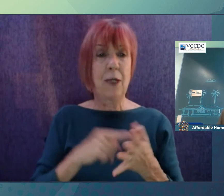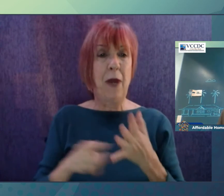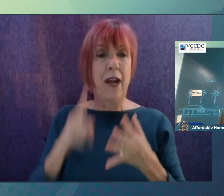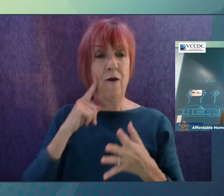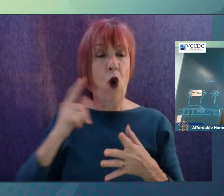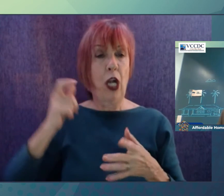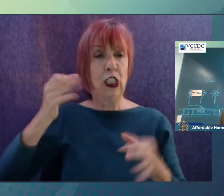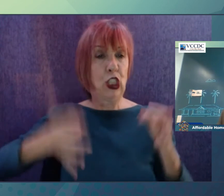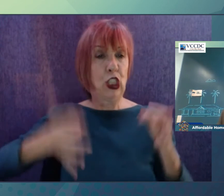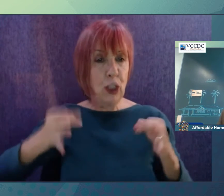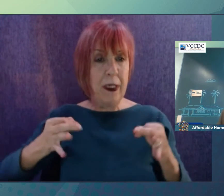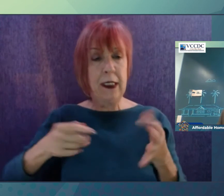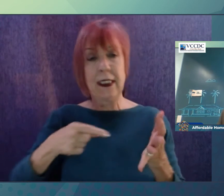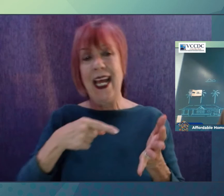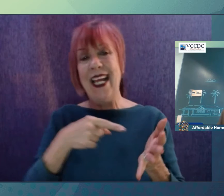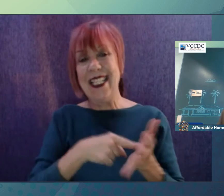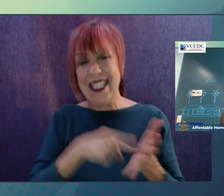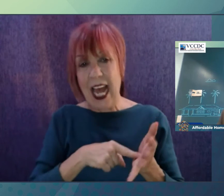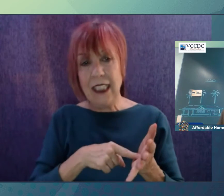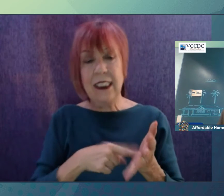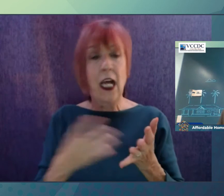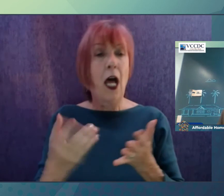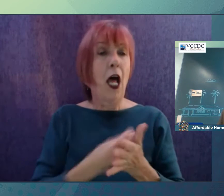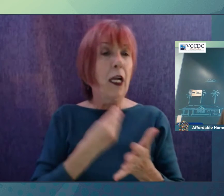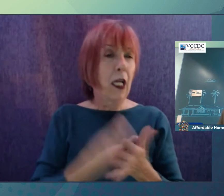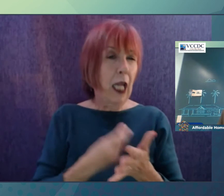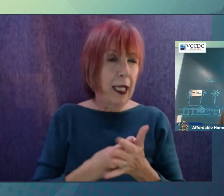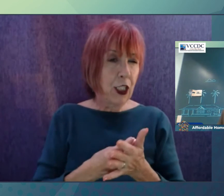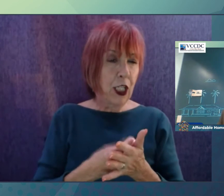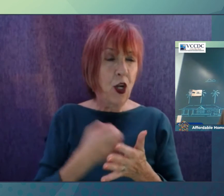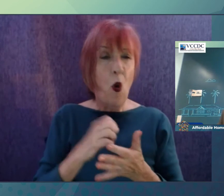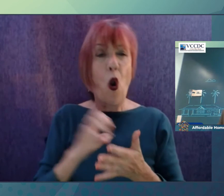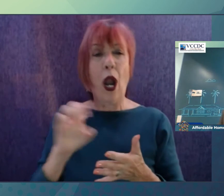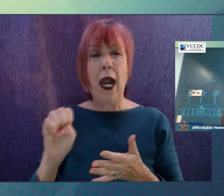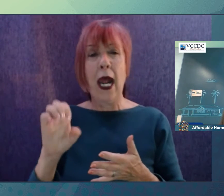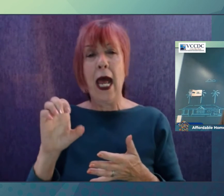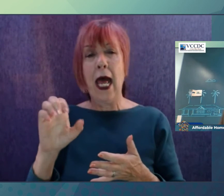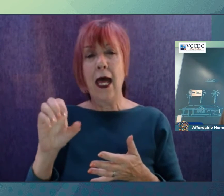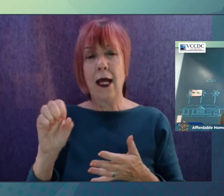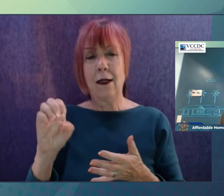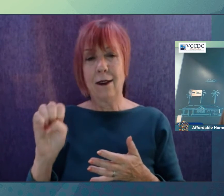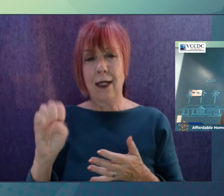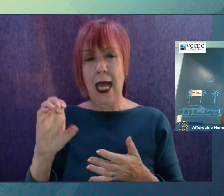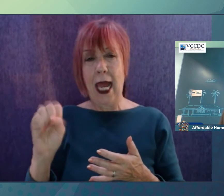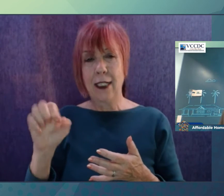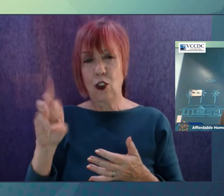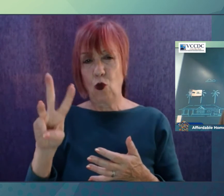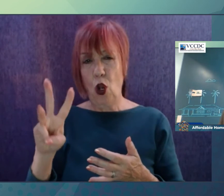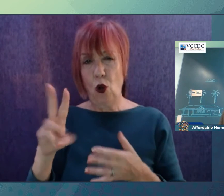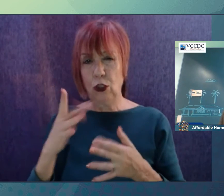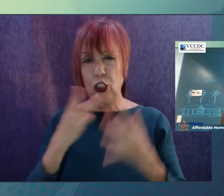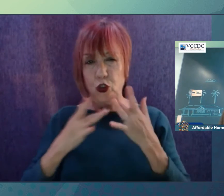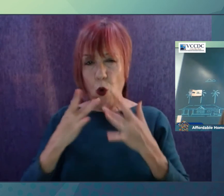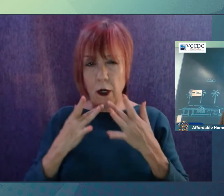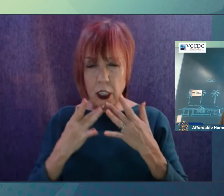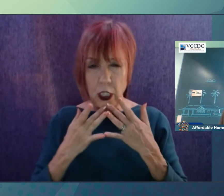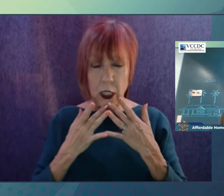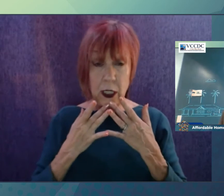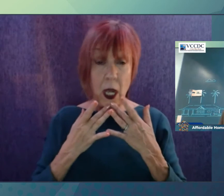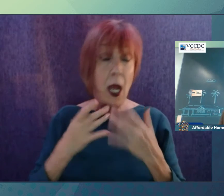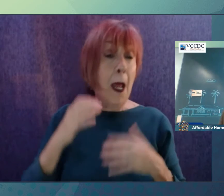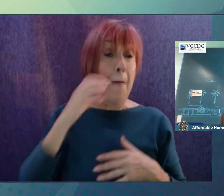judgments, debts, collection accounts, or escrow shortages or missed mortgage payments. Non-realty or